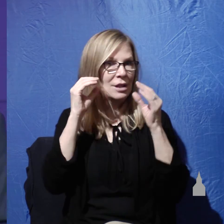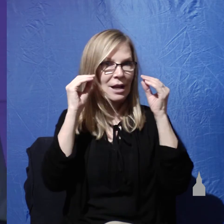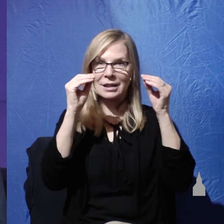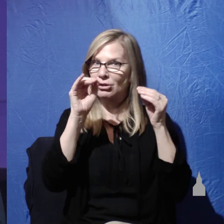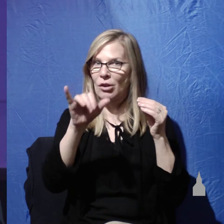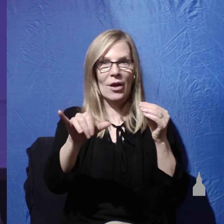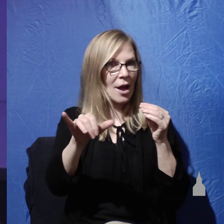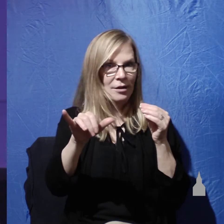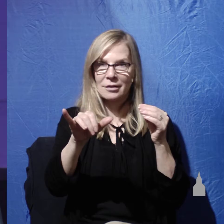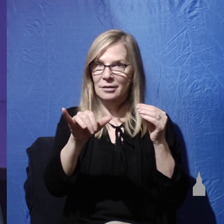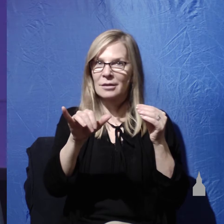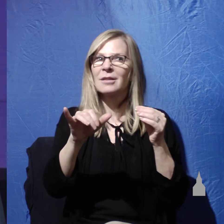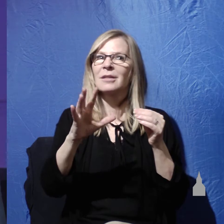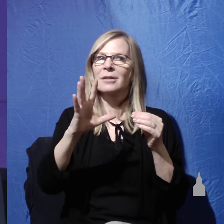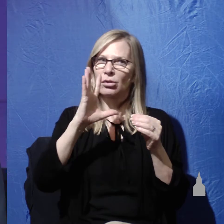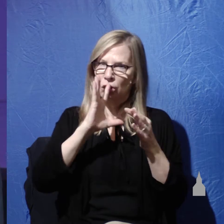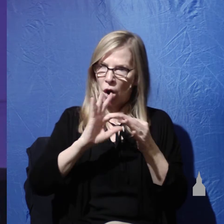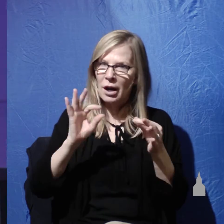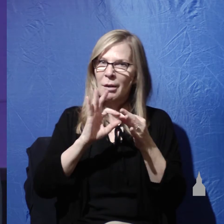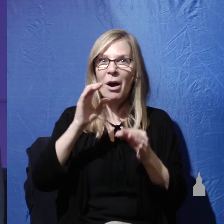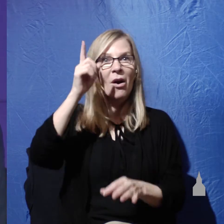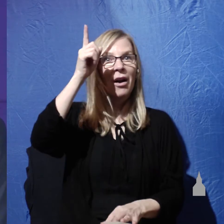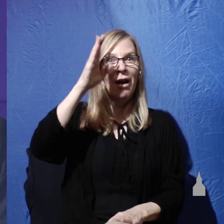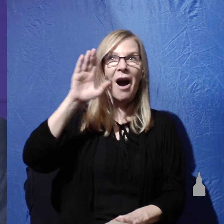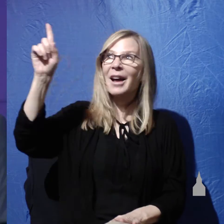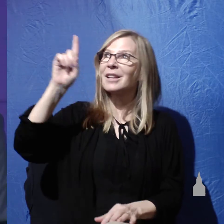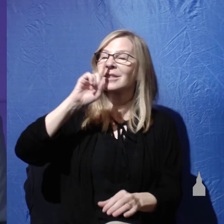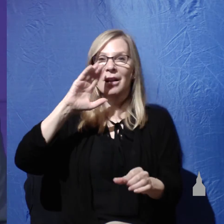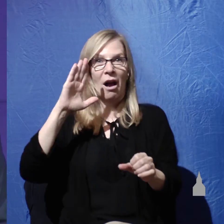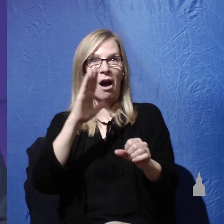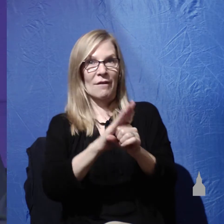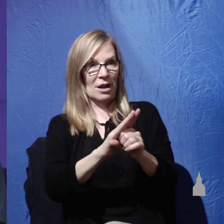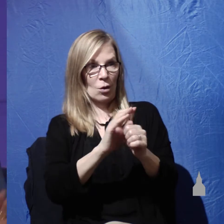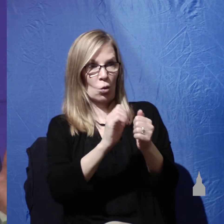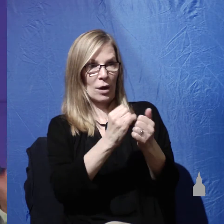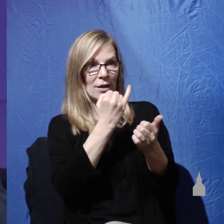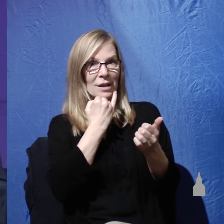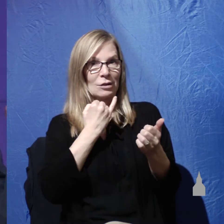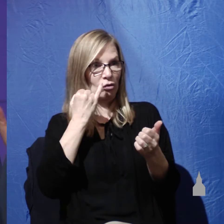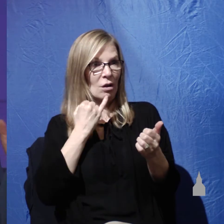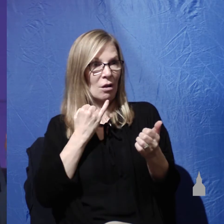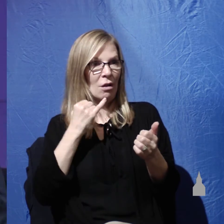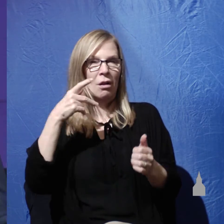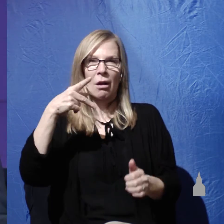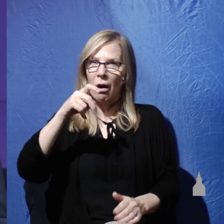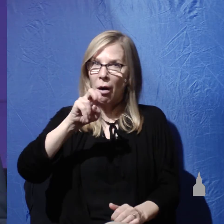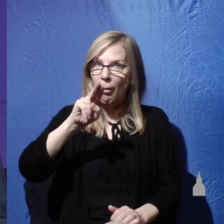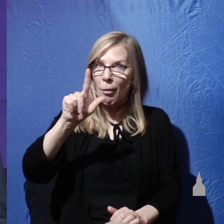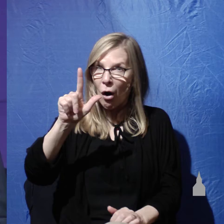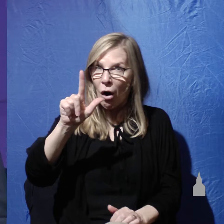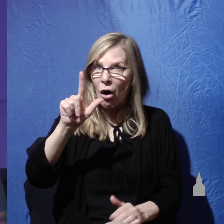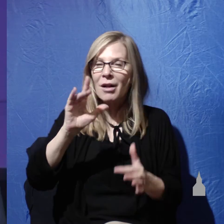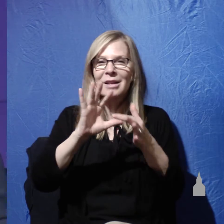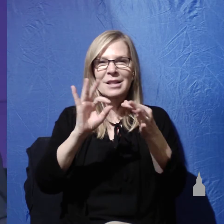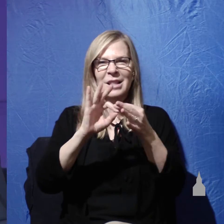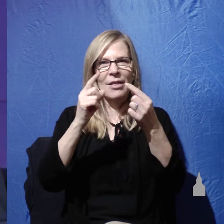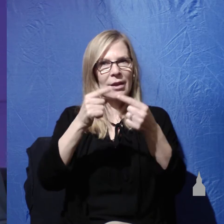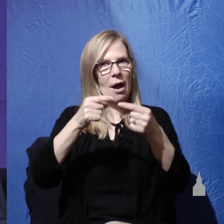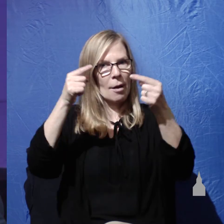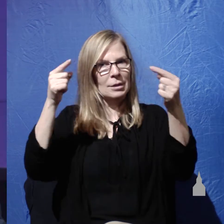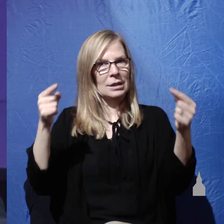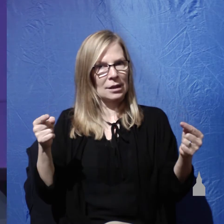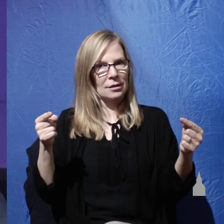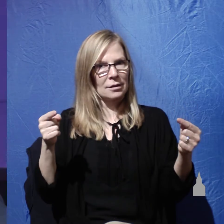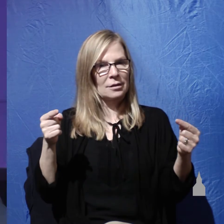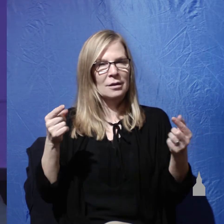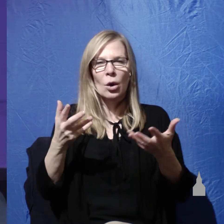that. In fact, in speaking about God's covenant with Israel, Paul said just the opposite. Listen to what the